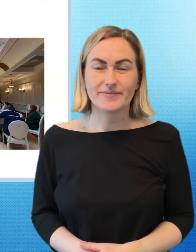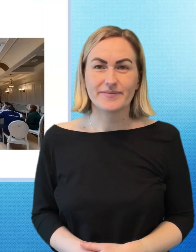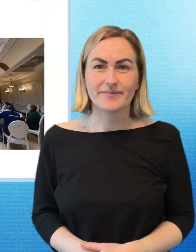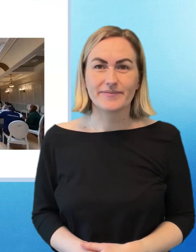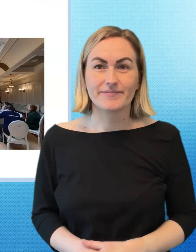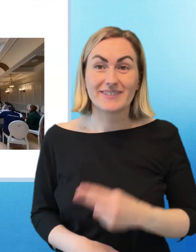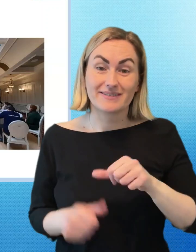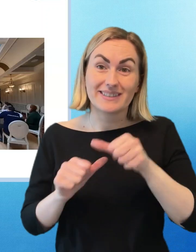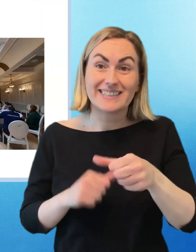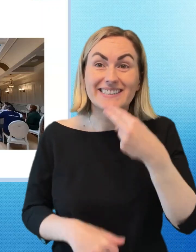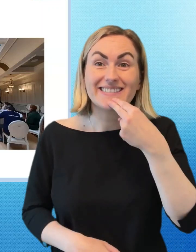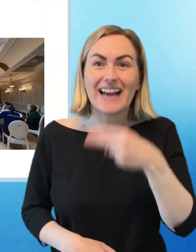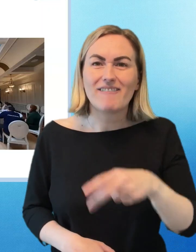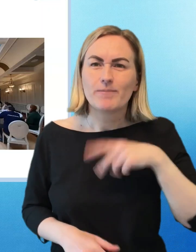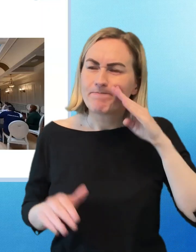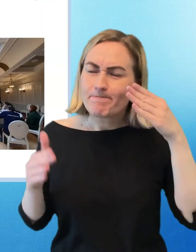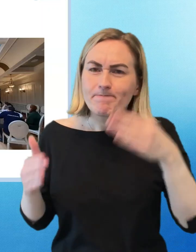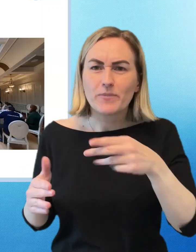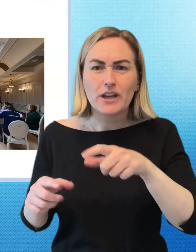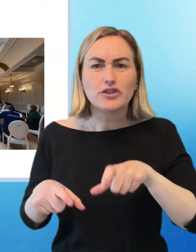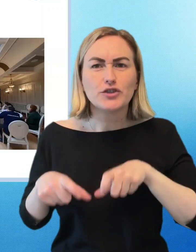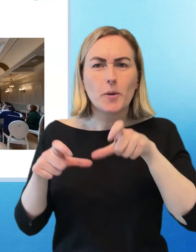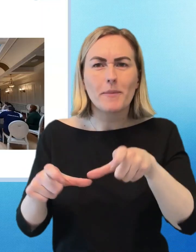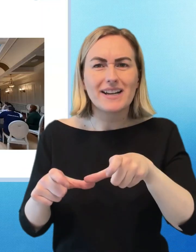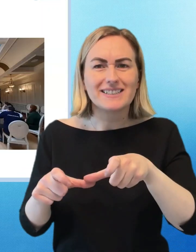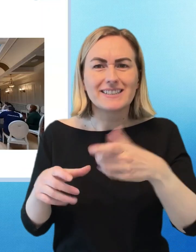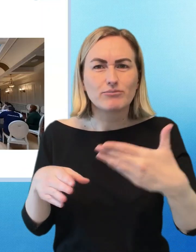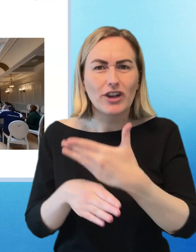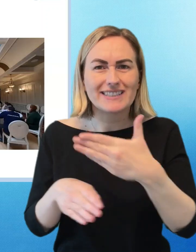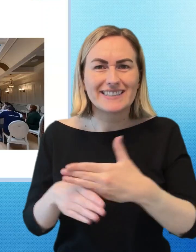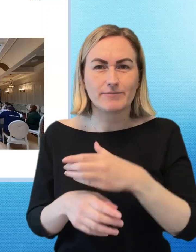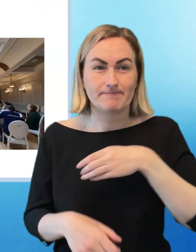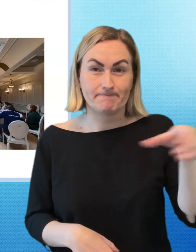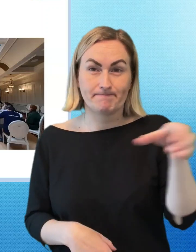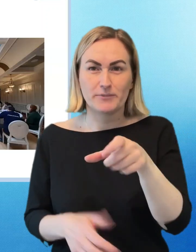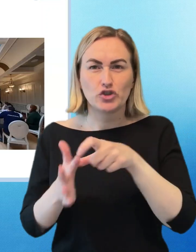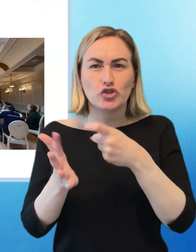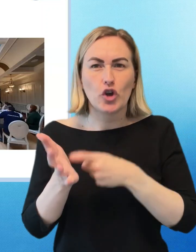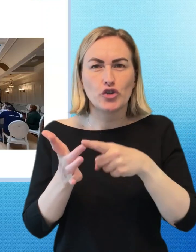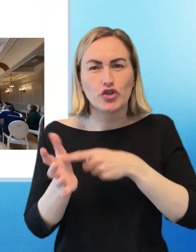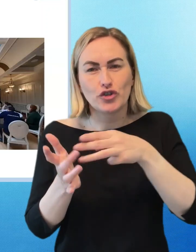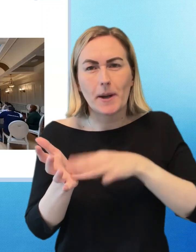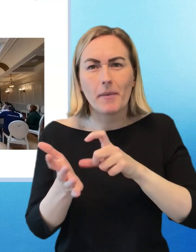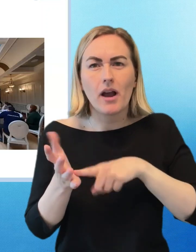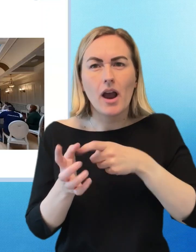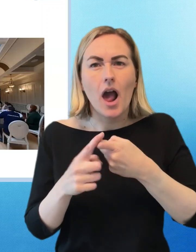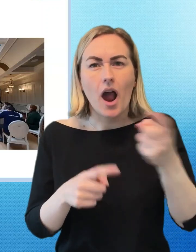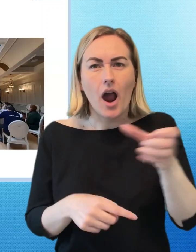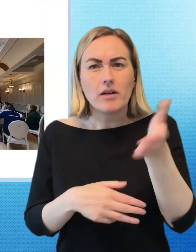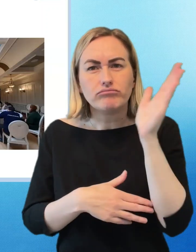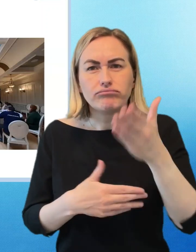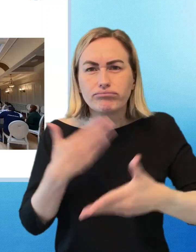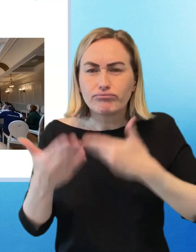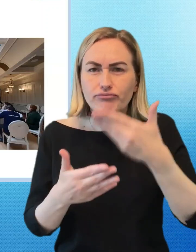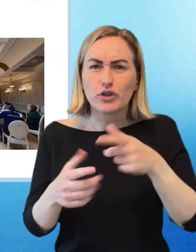In the afternoon, we had a focus on sustainable practices, and we had Dr. Jim Clark come talk to us about sustainable